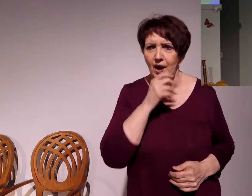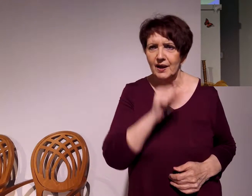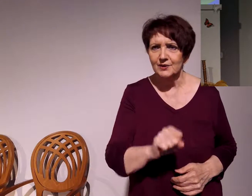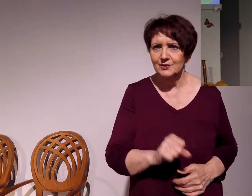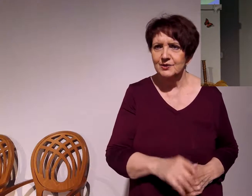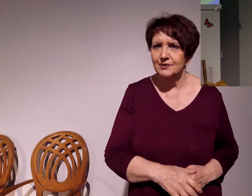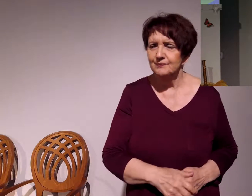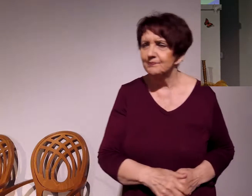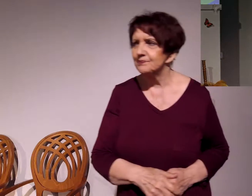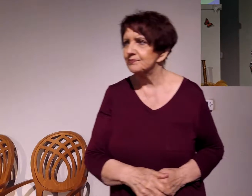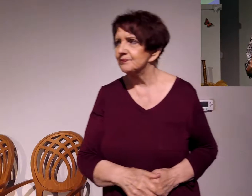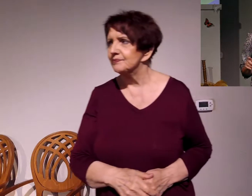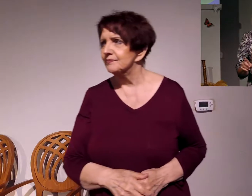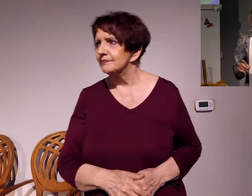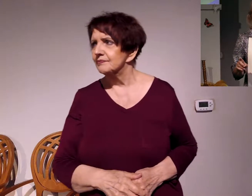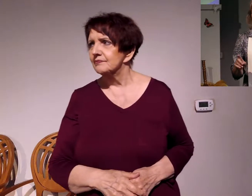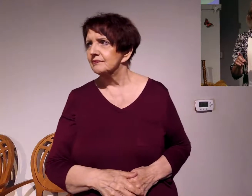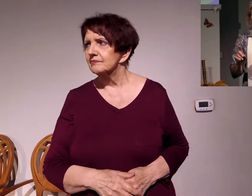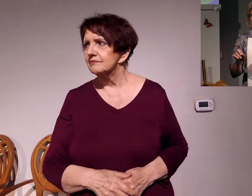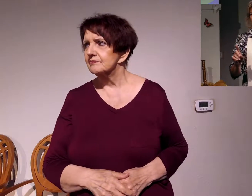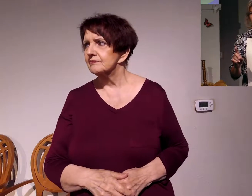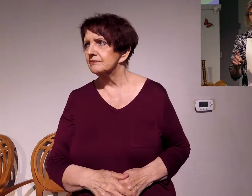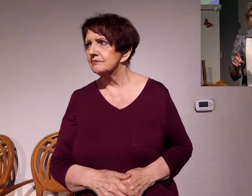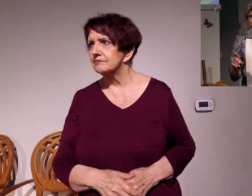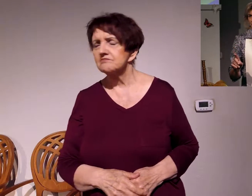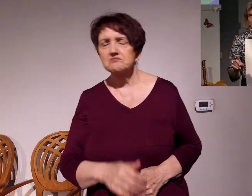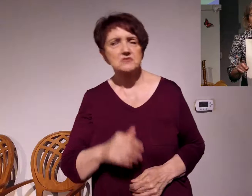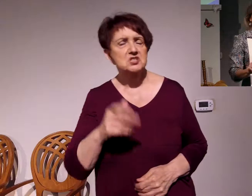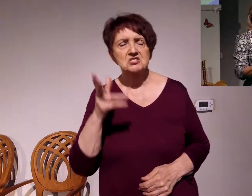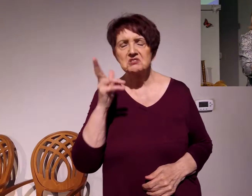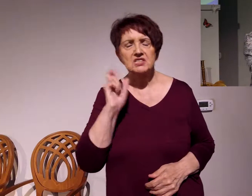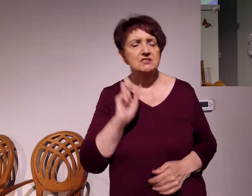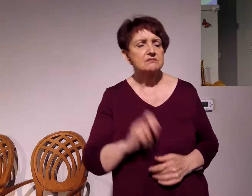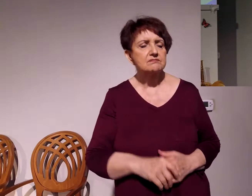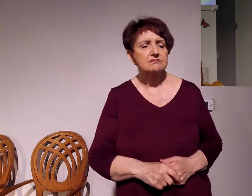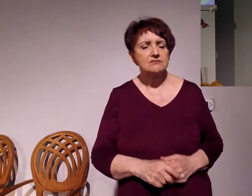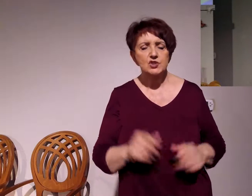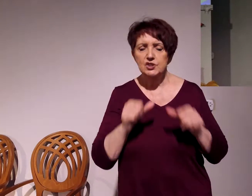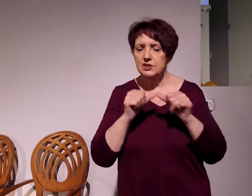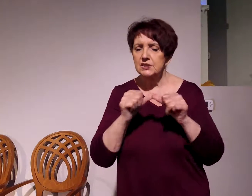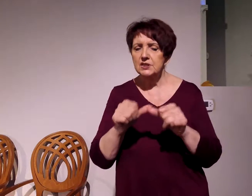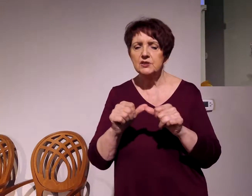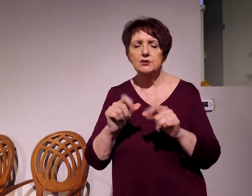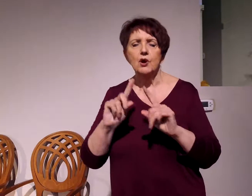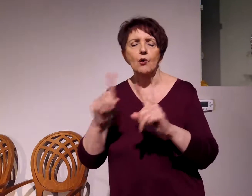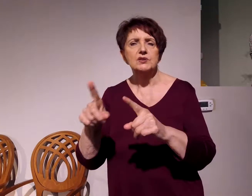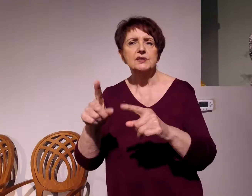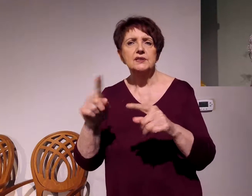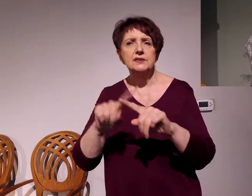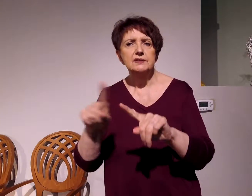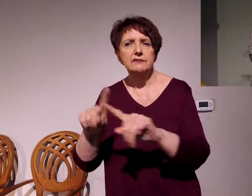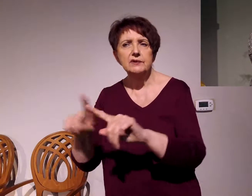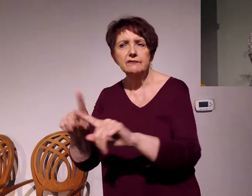You know what she did? You know what she did? She didn't listen to a one. She kept going to a doctor